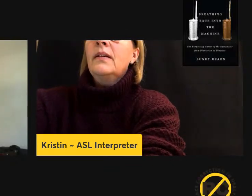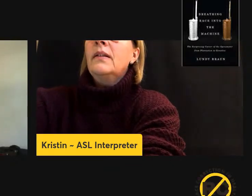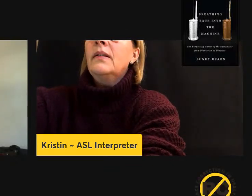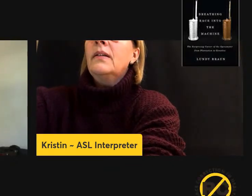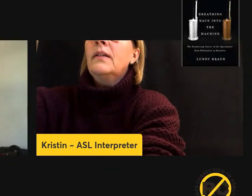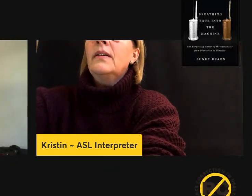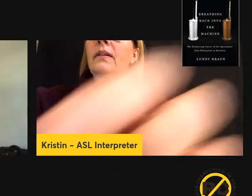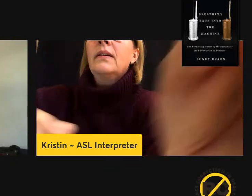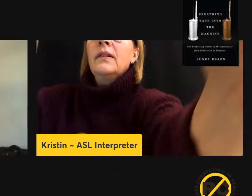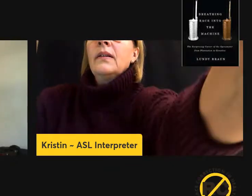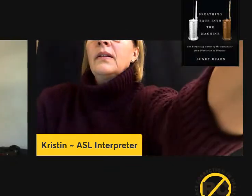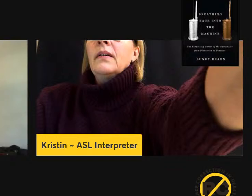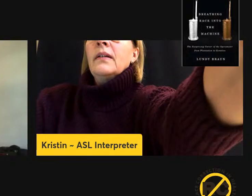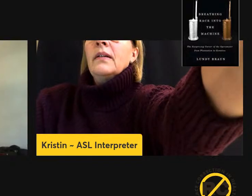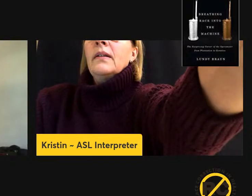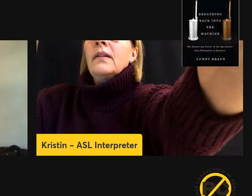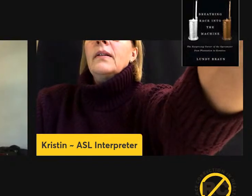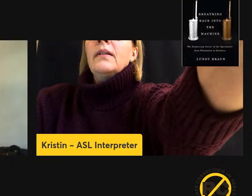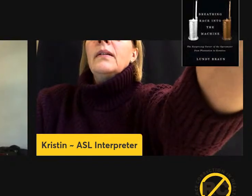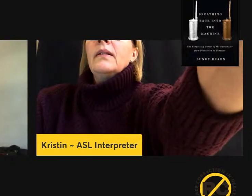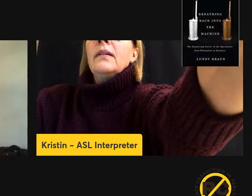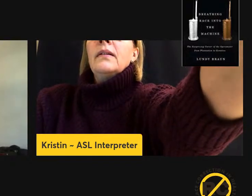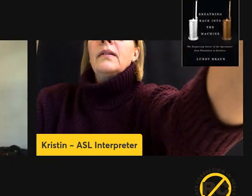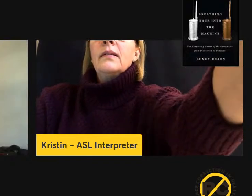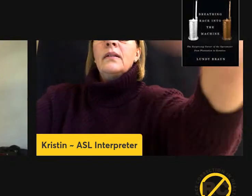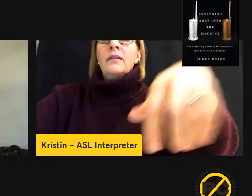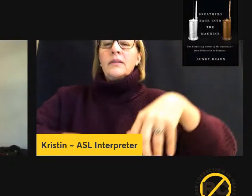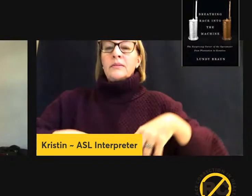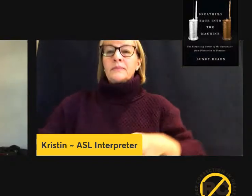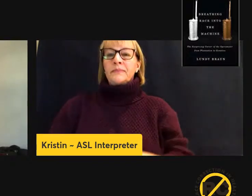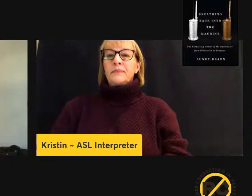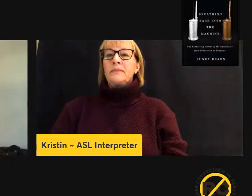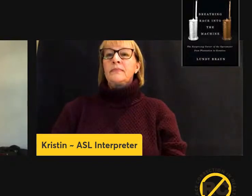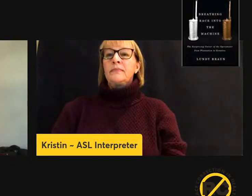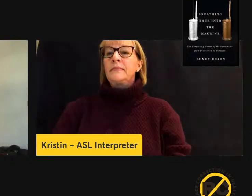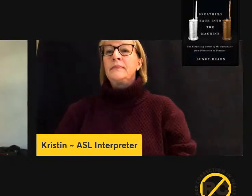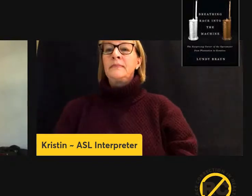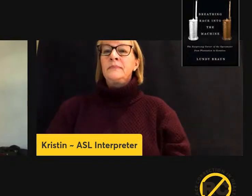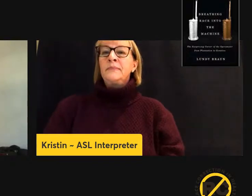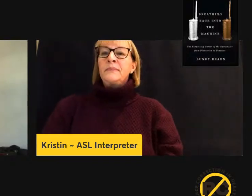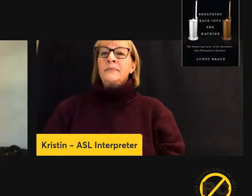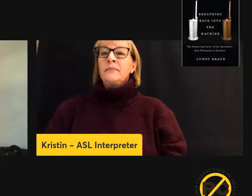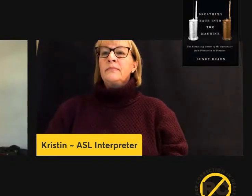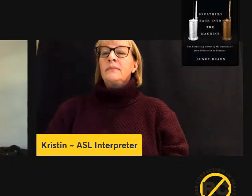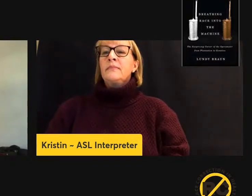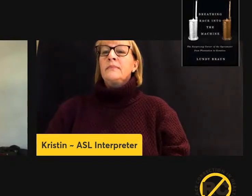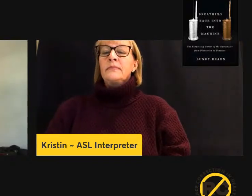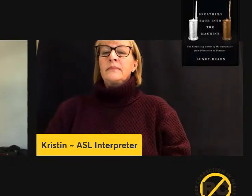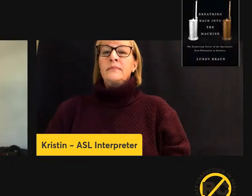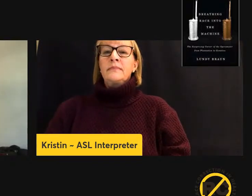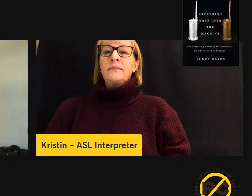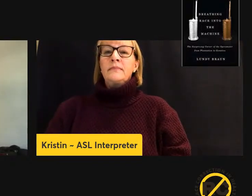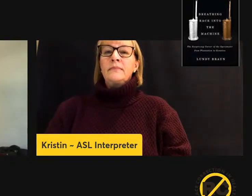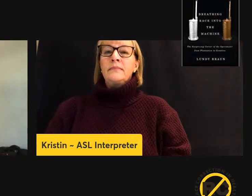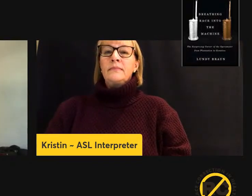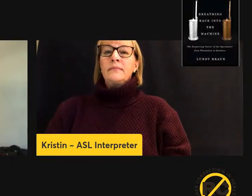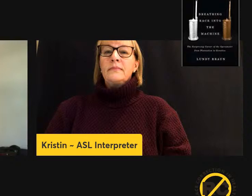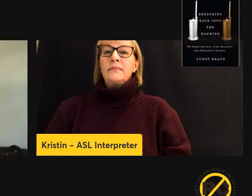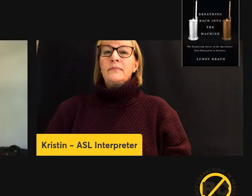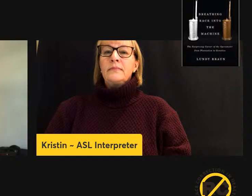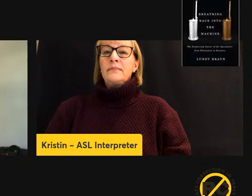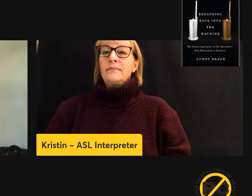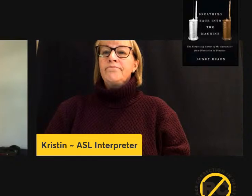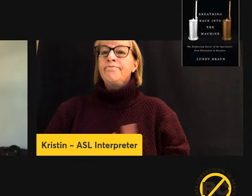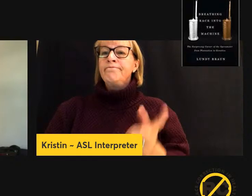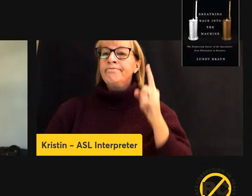just make a note that there is a lot of behind the scenes work that goes on with these kinds of events,